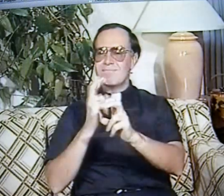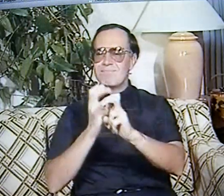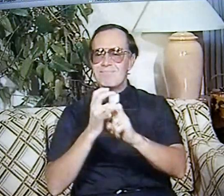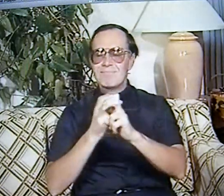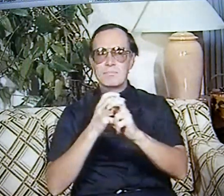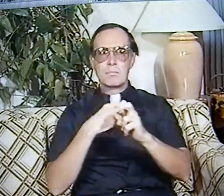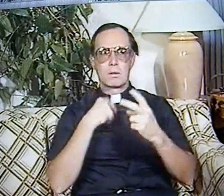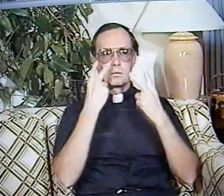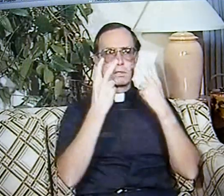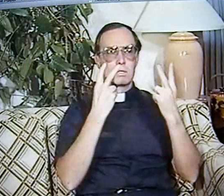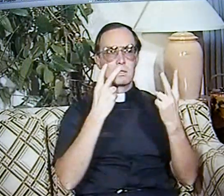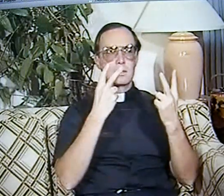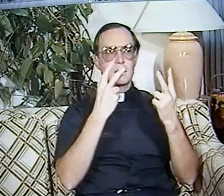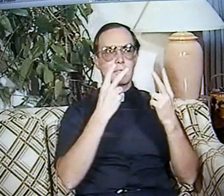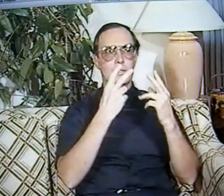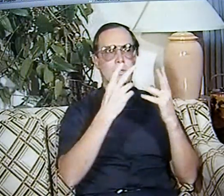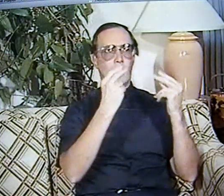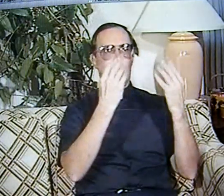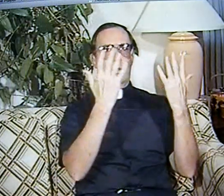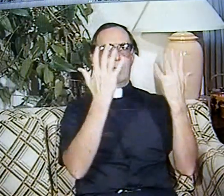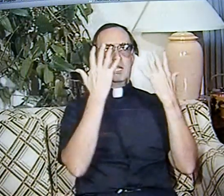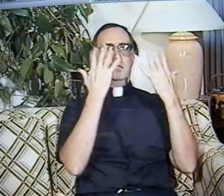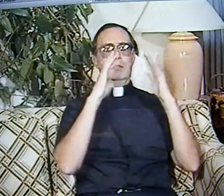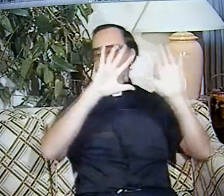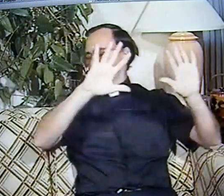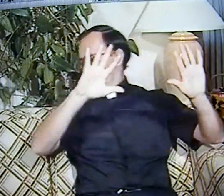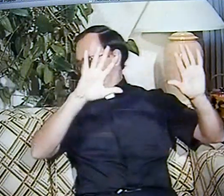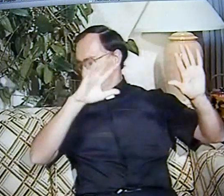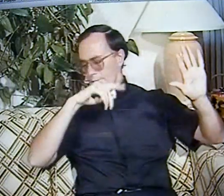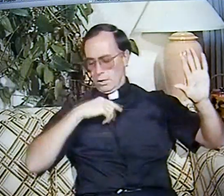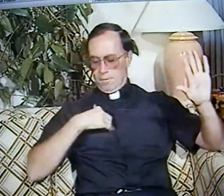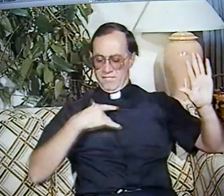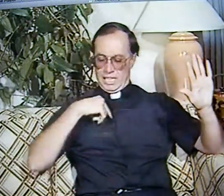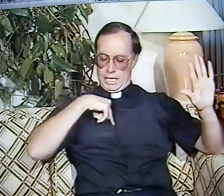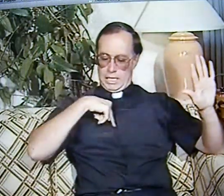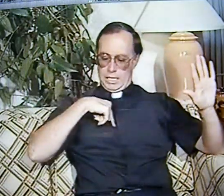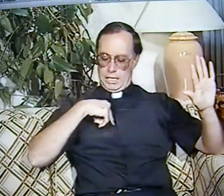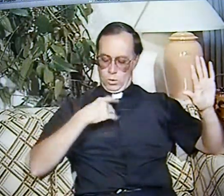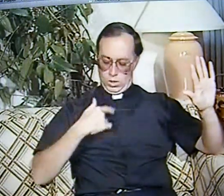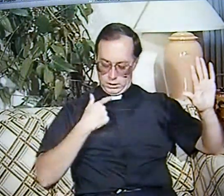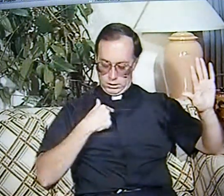I did fight for what I wanted, even though people told me I couldn't. But